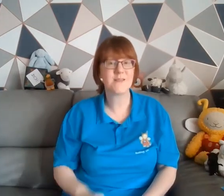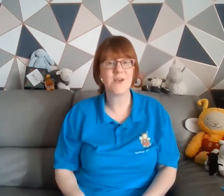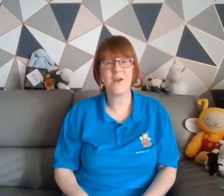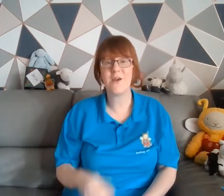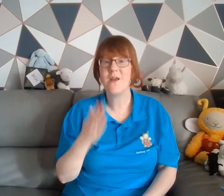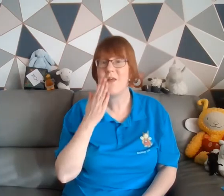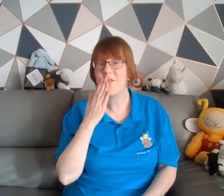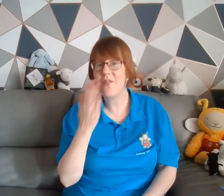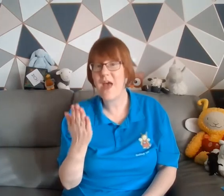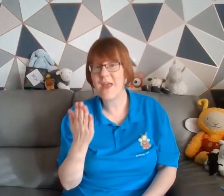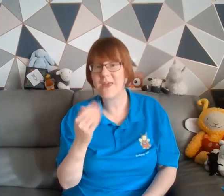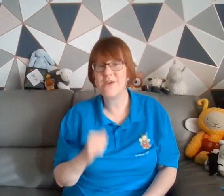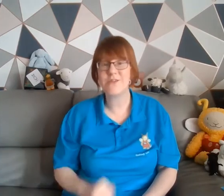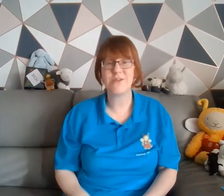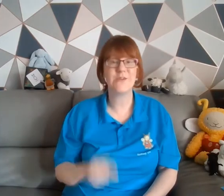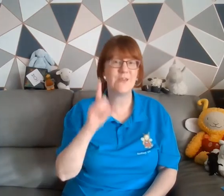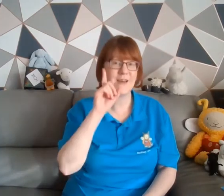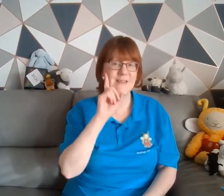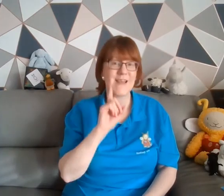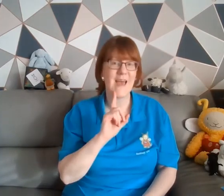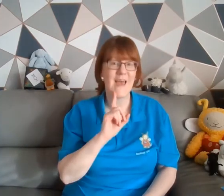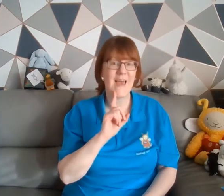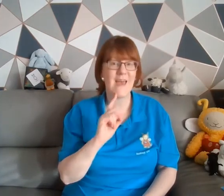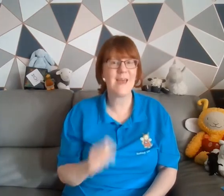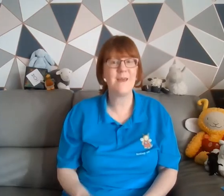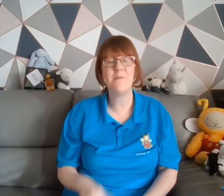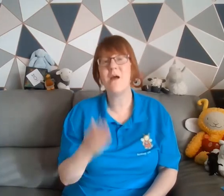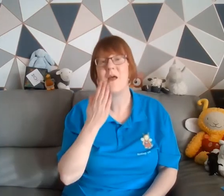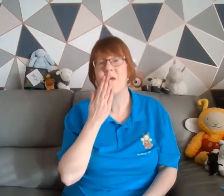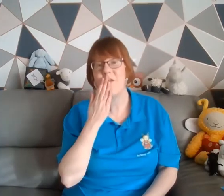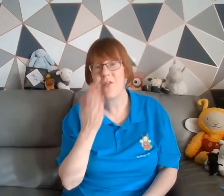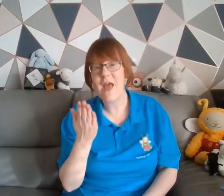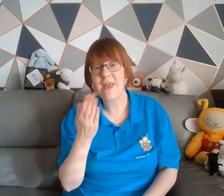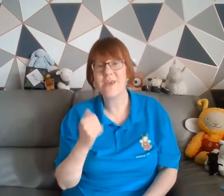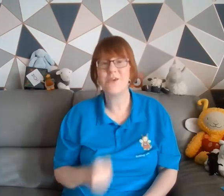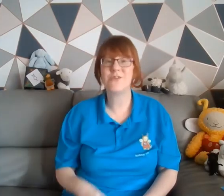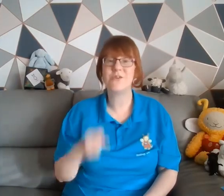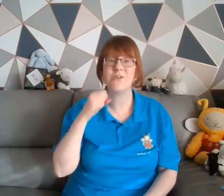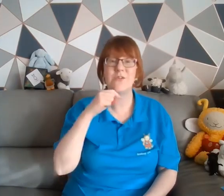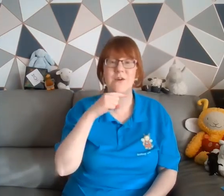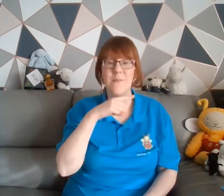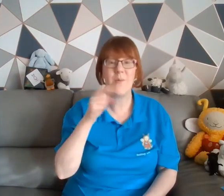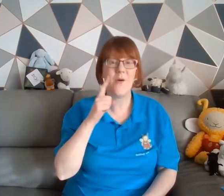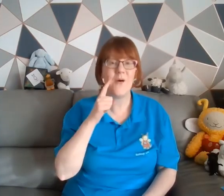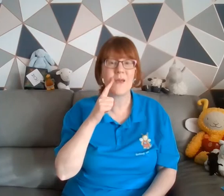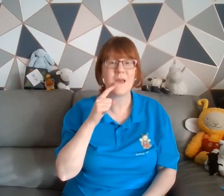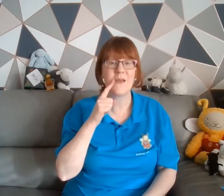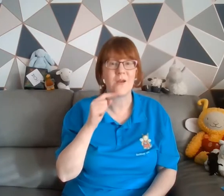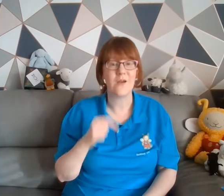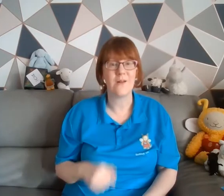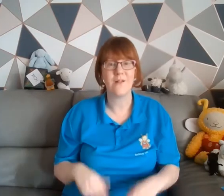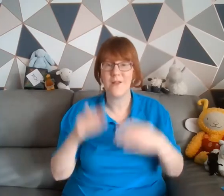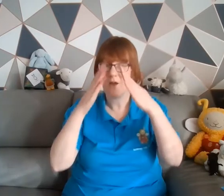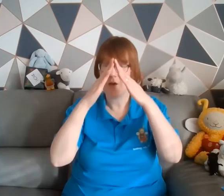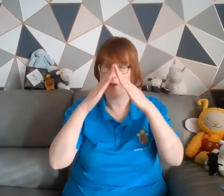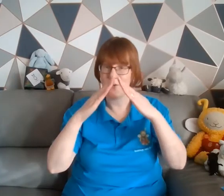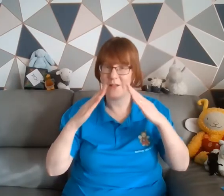master, thank you to the dame, thank you to the boy and girl who